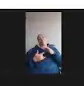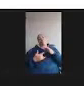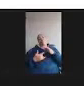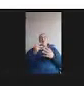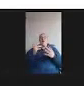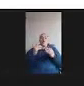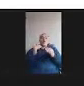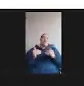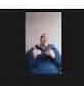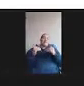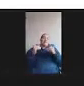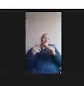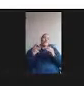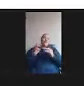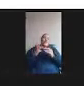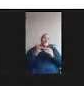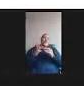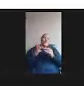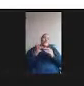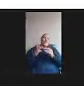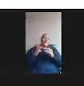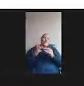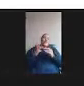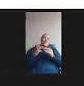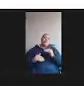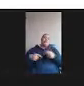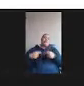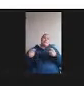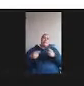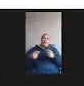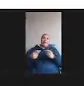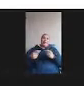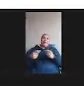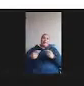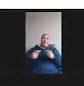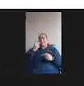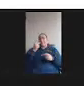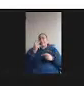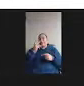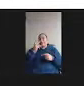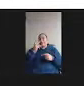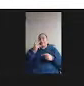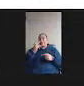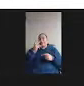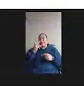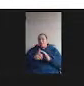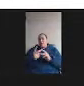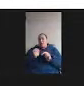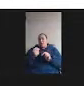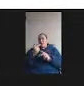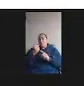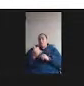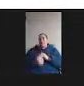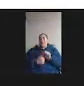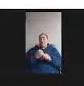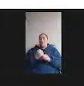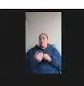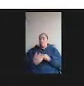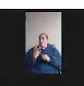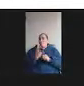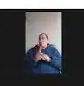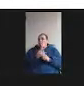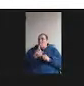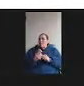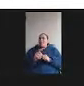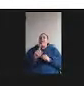an underspend on that. Do we see that improving on the new financial year, and what will be different